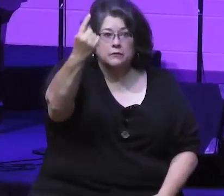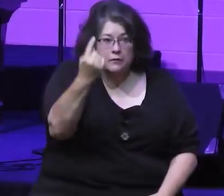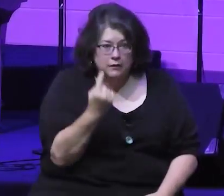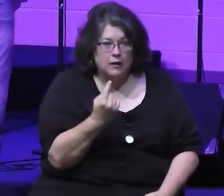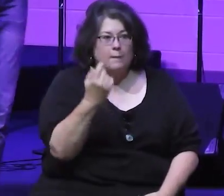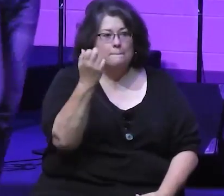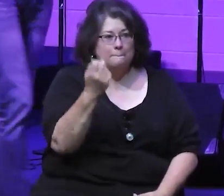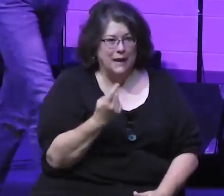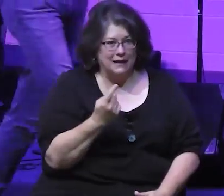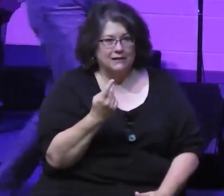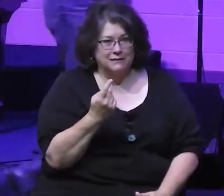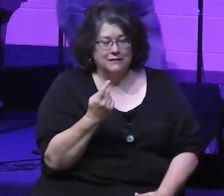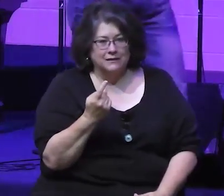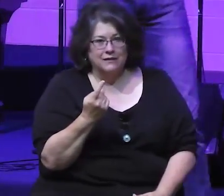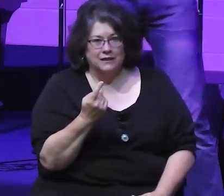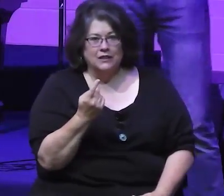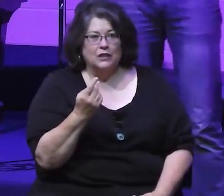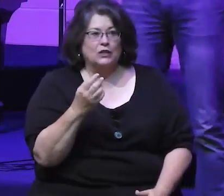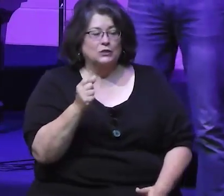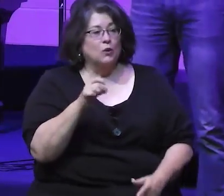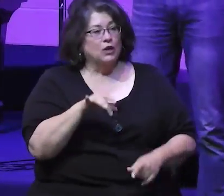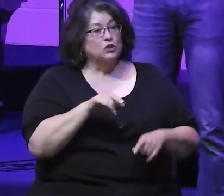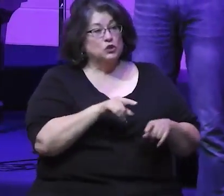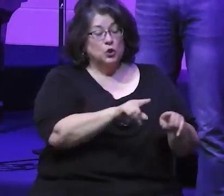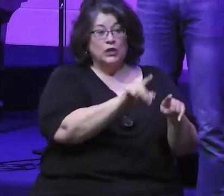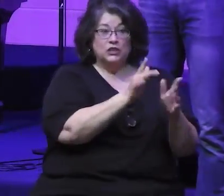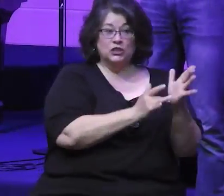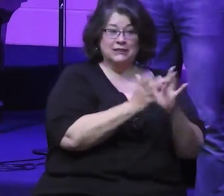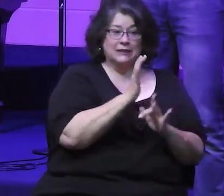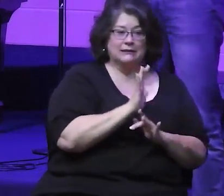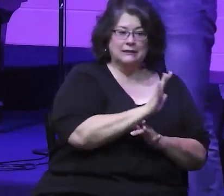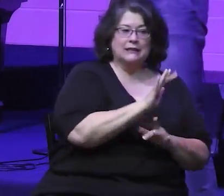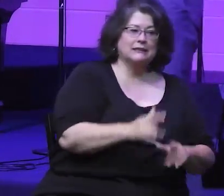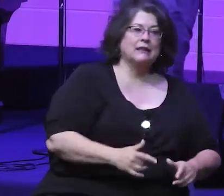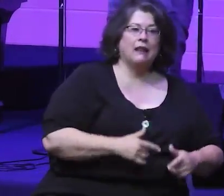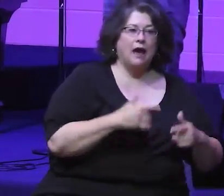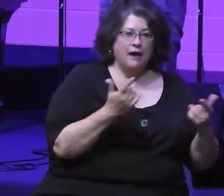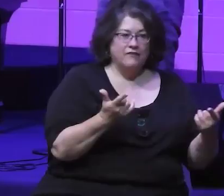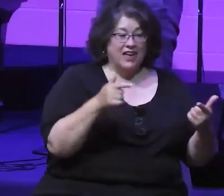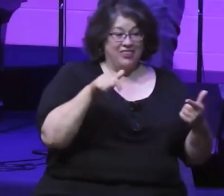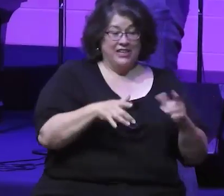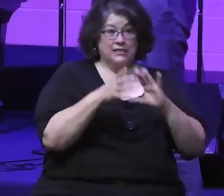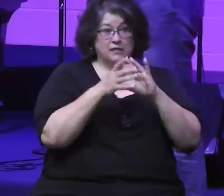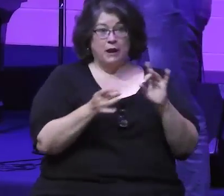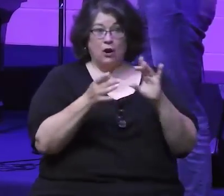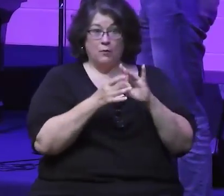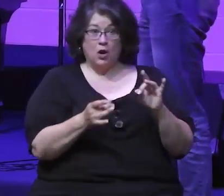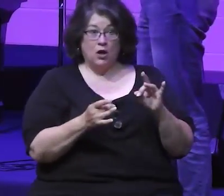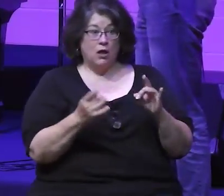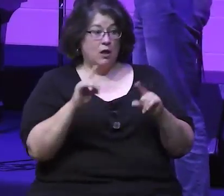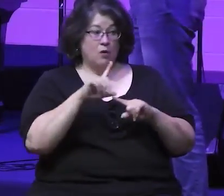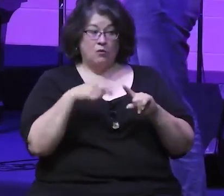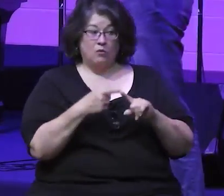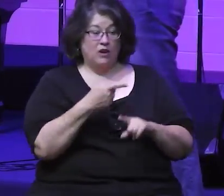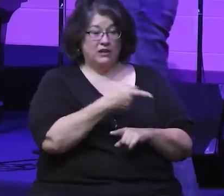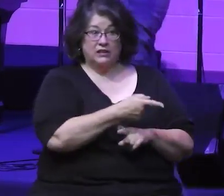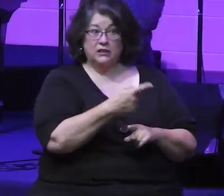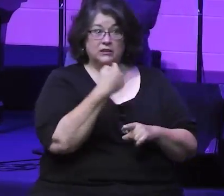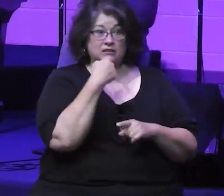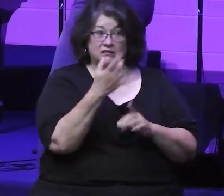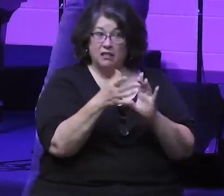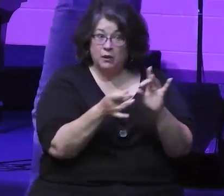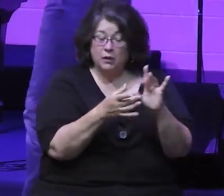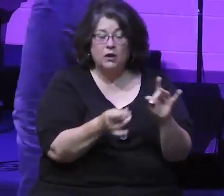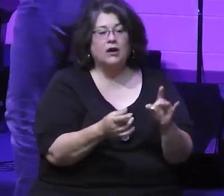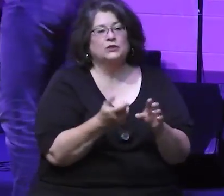so in this timeline of his life, the parable that we'll look at today is right at the end of his life. In fact, it's really his last teaching before his arrest